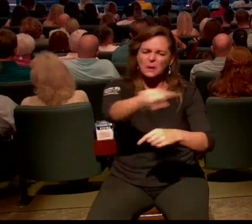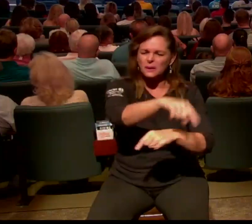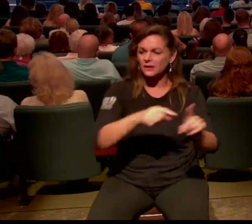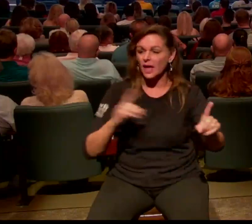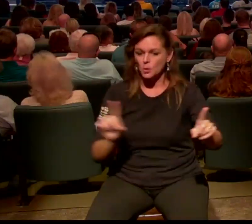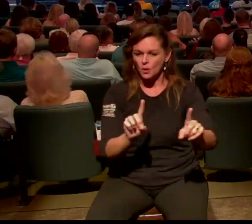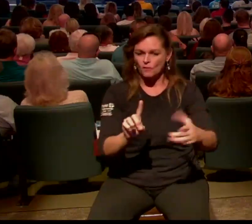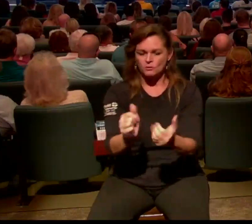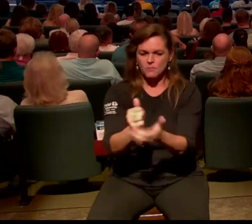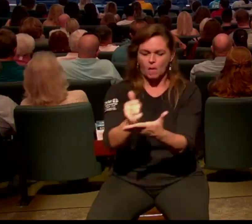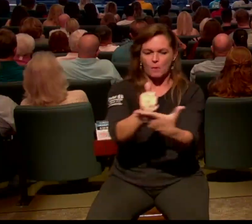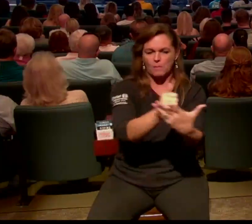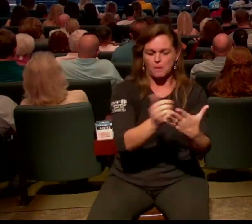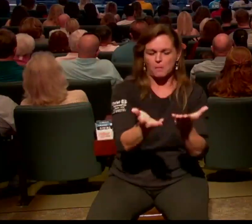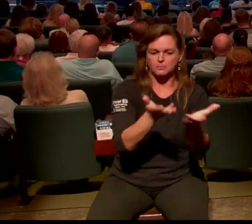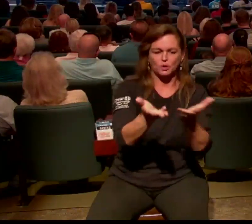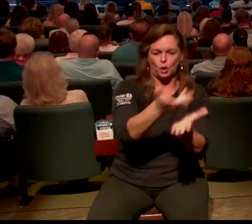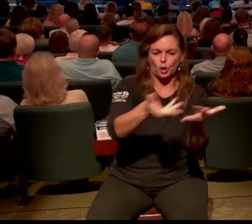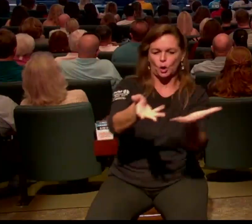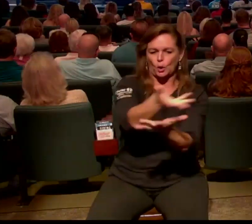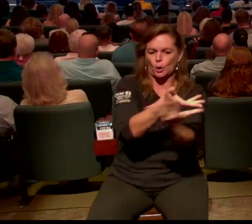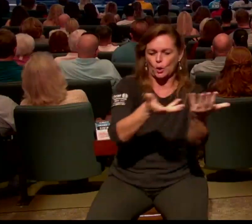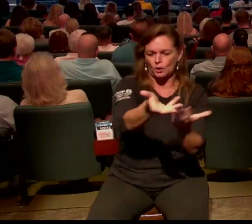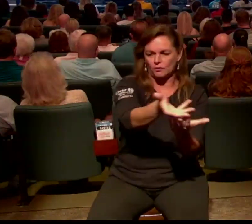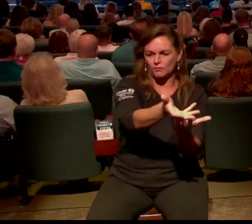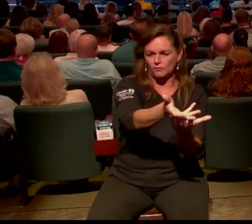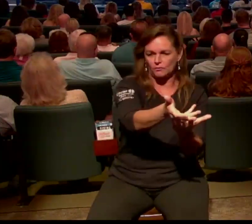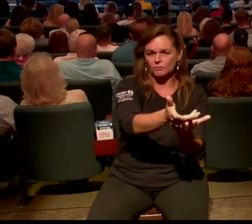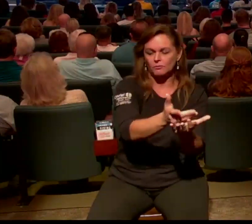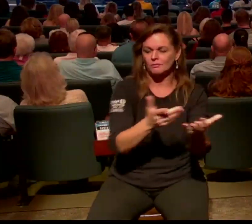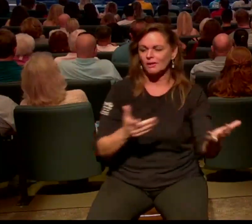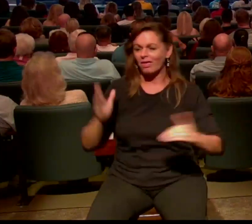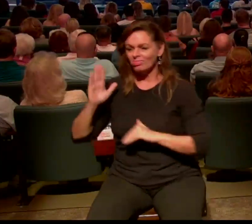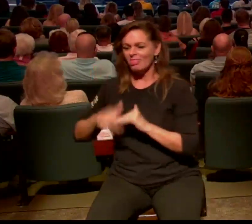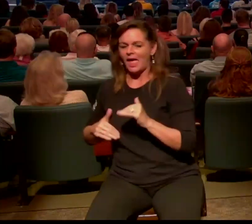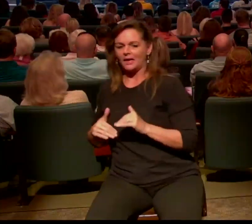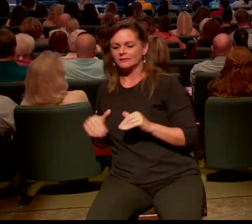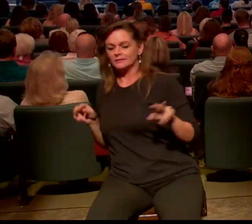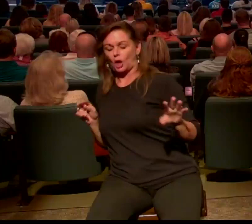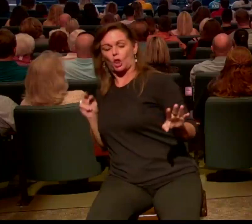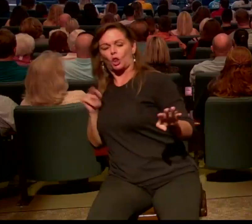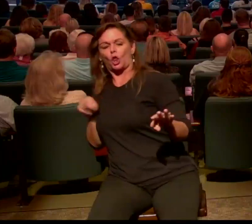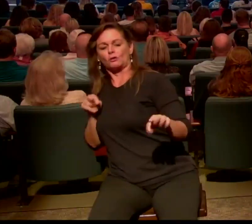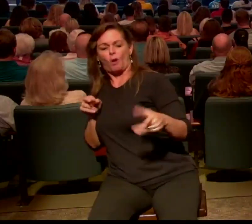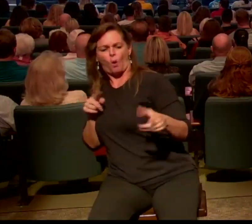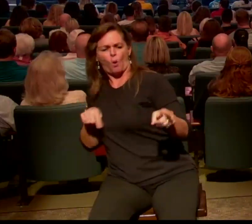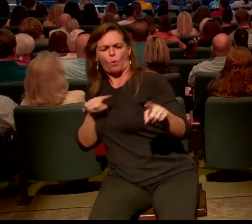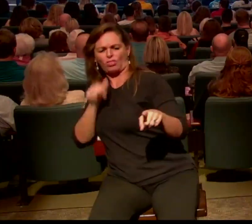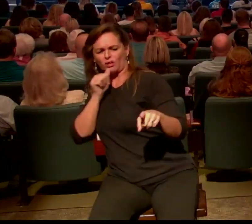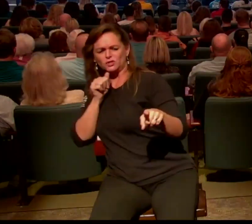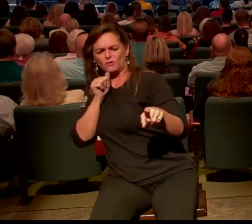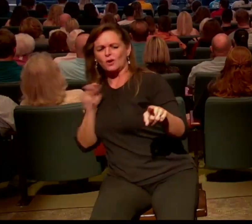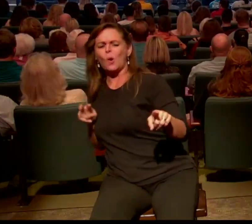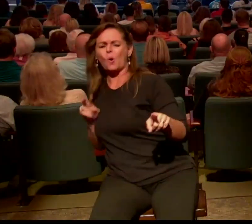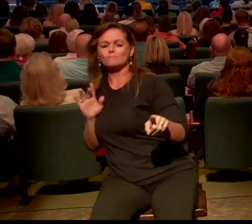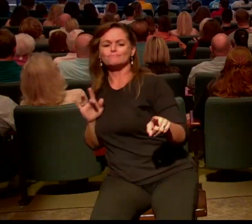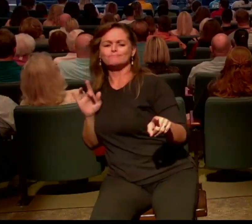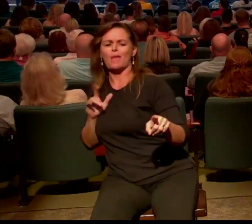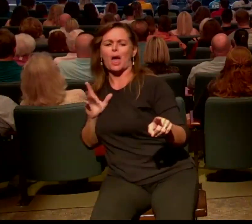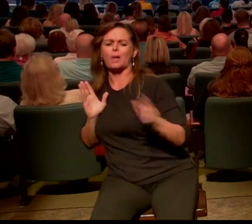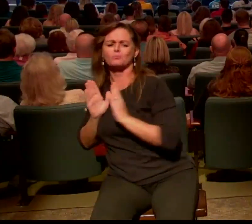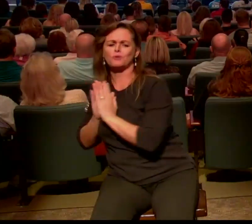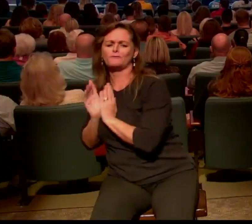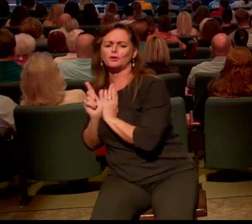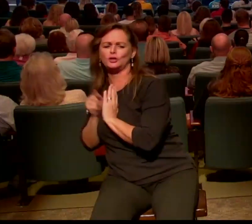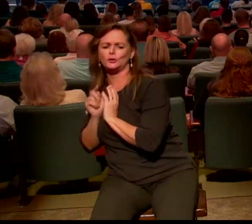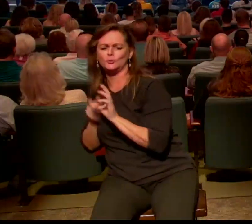make next year a great year, we have to get out there where the people are. That we can't isolate ourselves. We can't wall ourselves